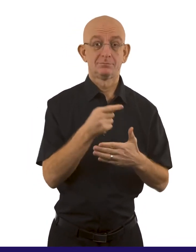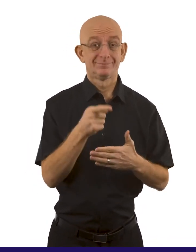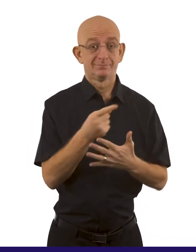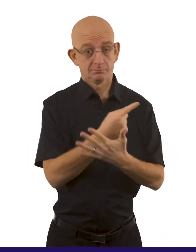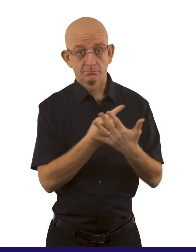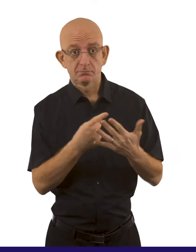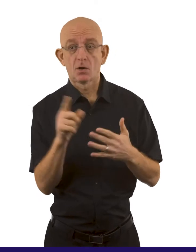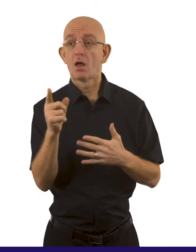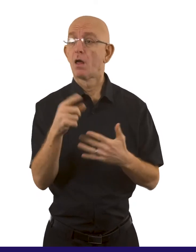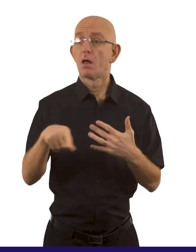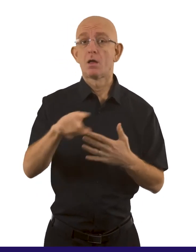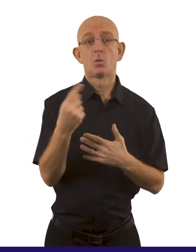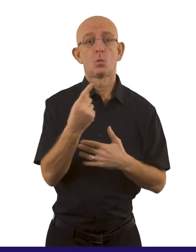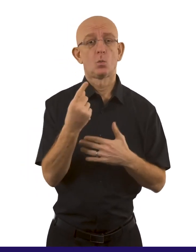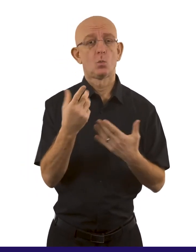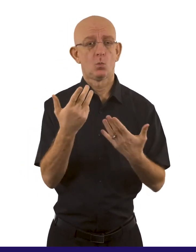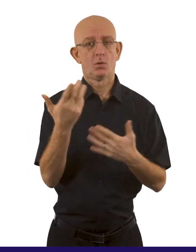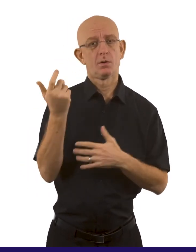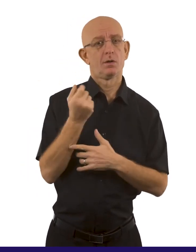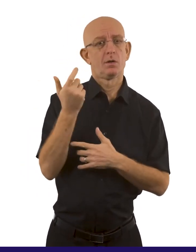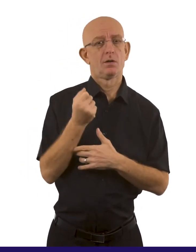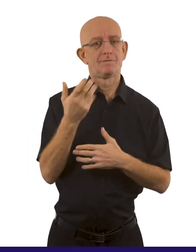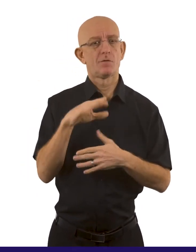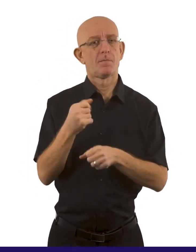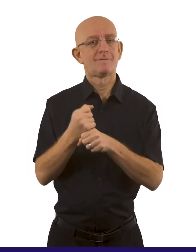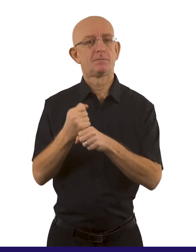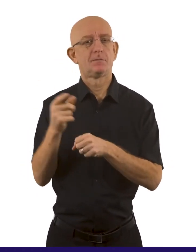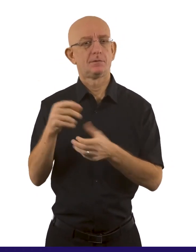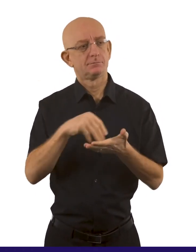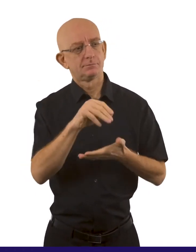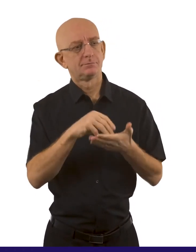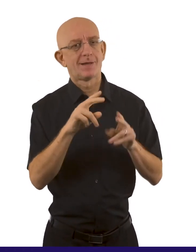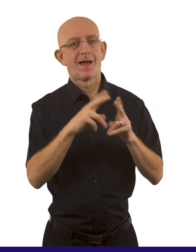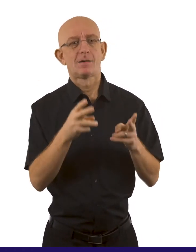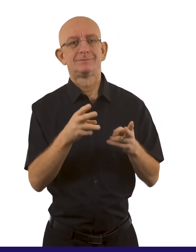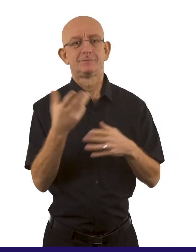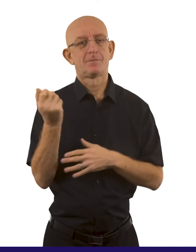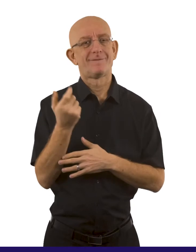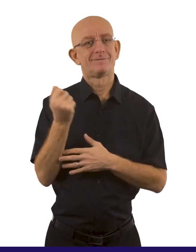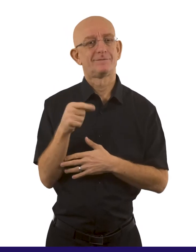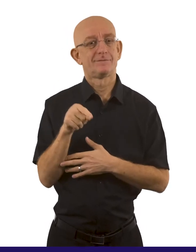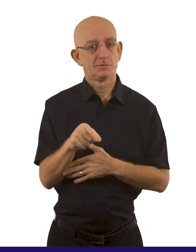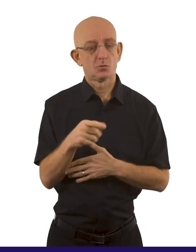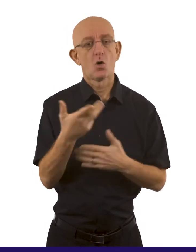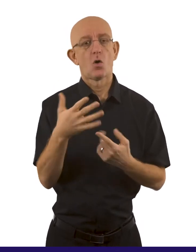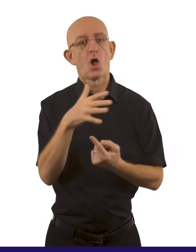open brackets, includes all those who are on housing benefit or local housing allowance, close